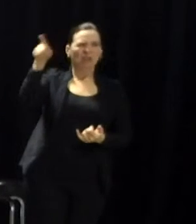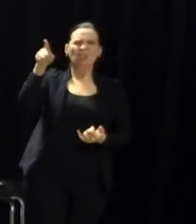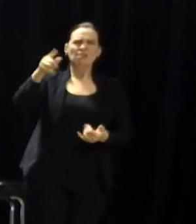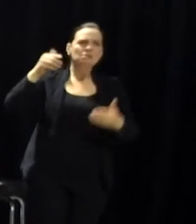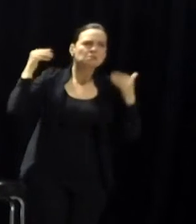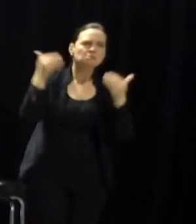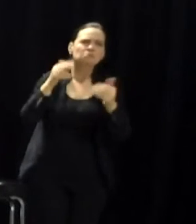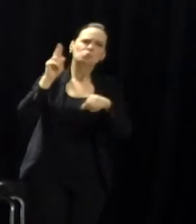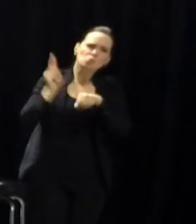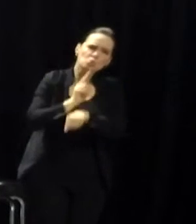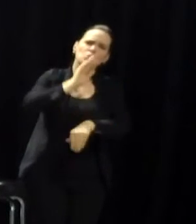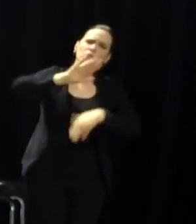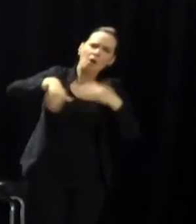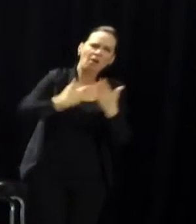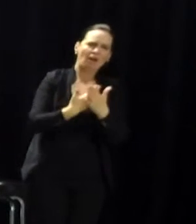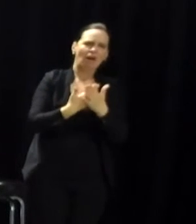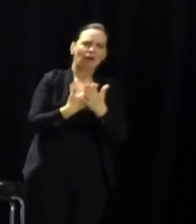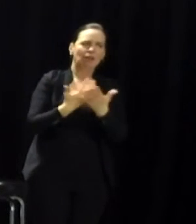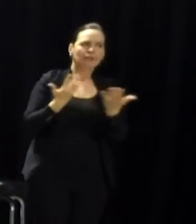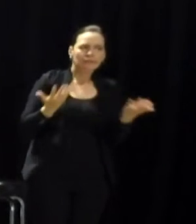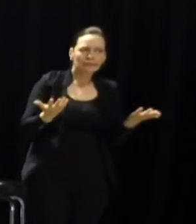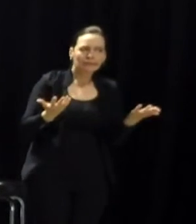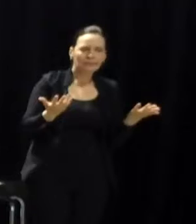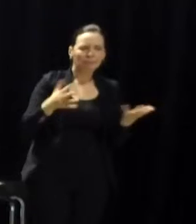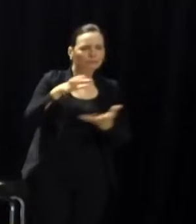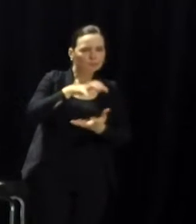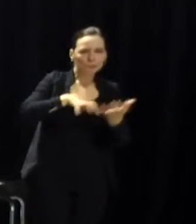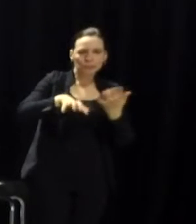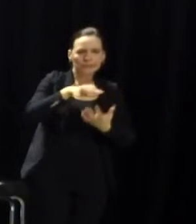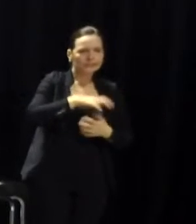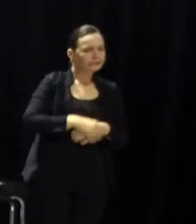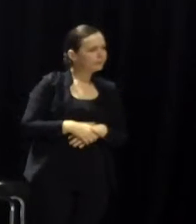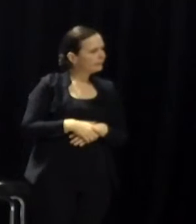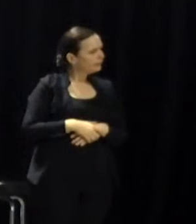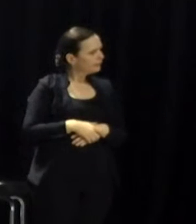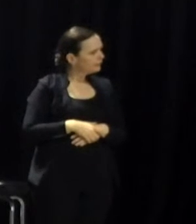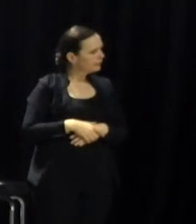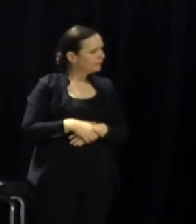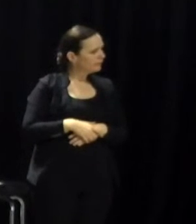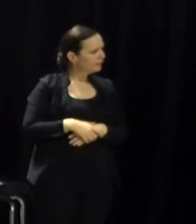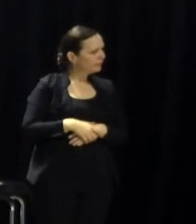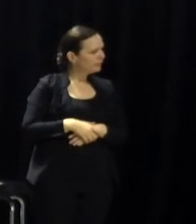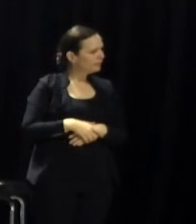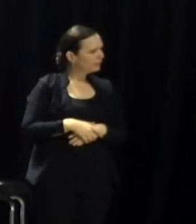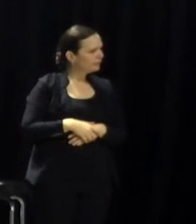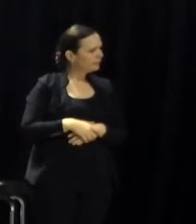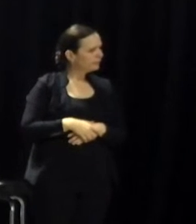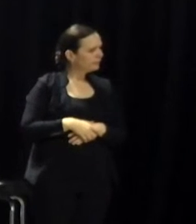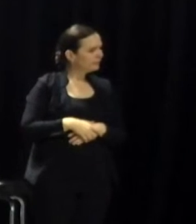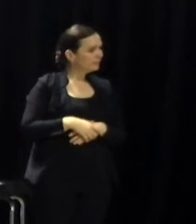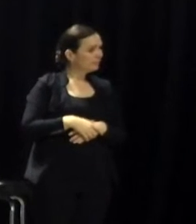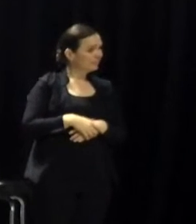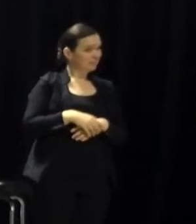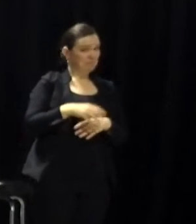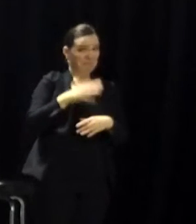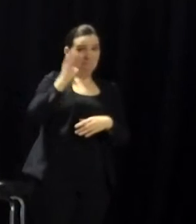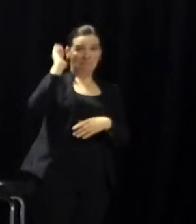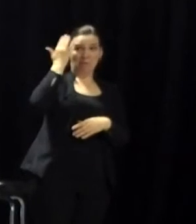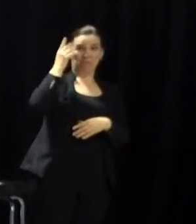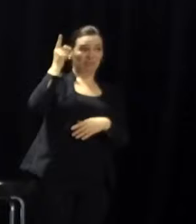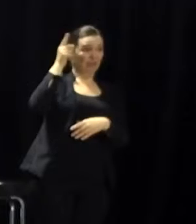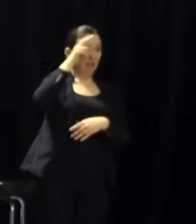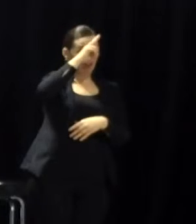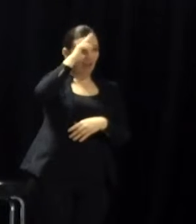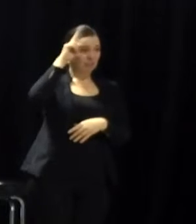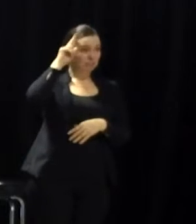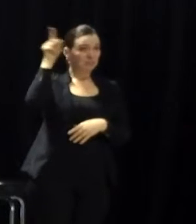So, do you know, is there vaccine still unused at upstate, or where's the